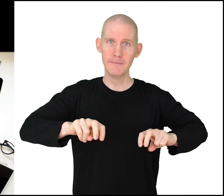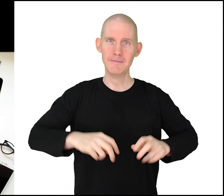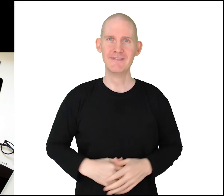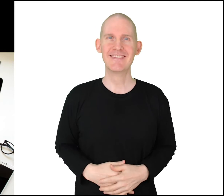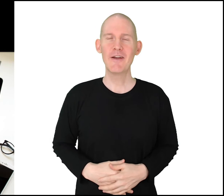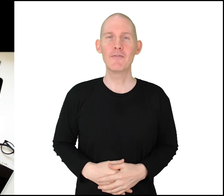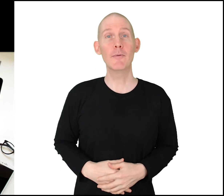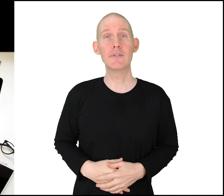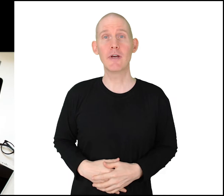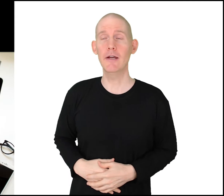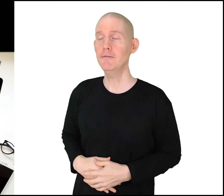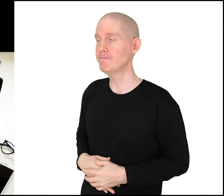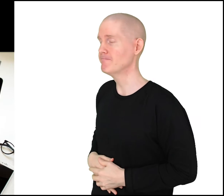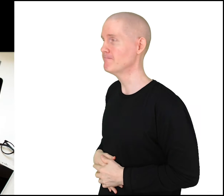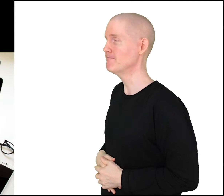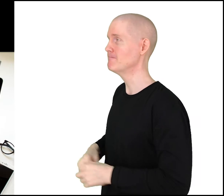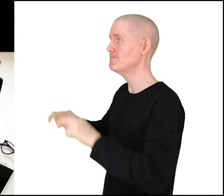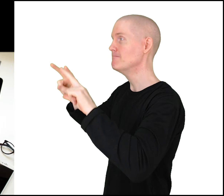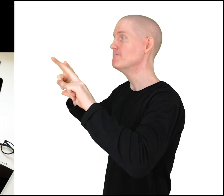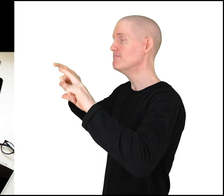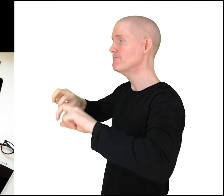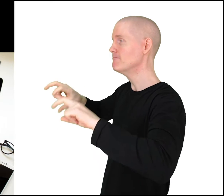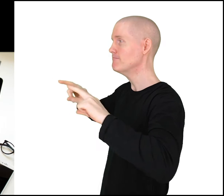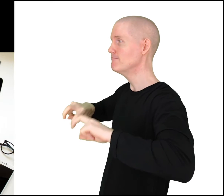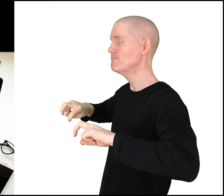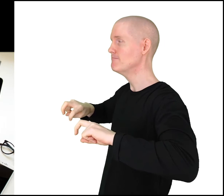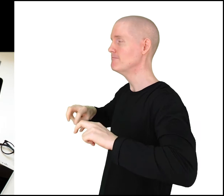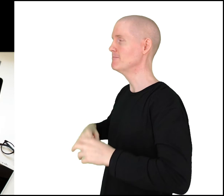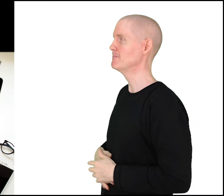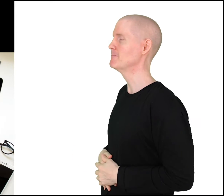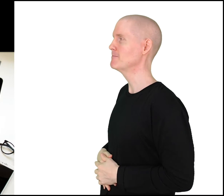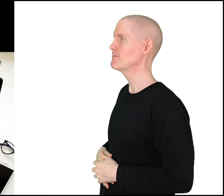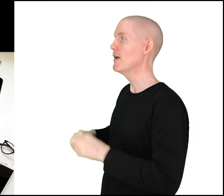Analysis. From the side.